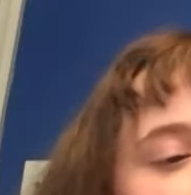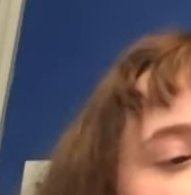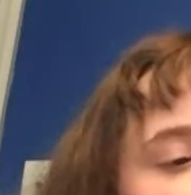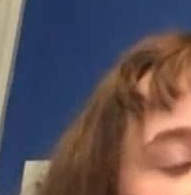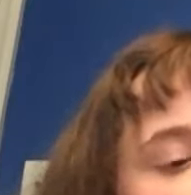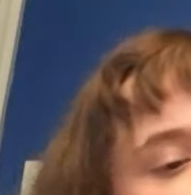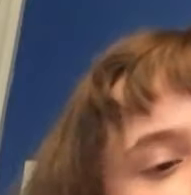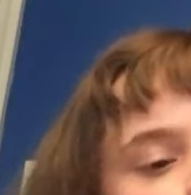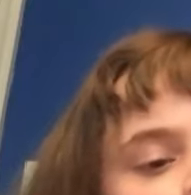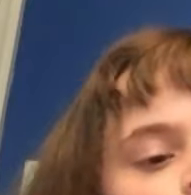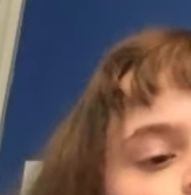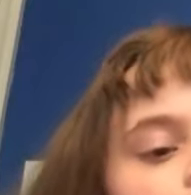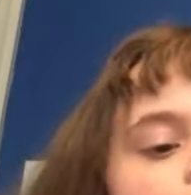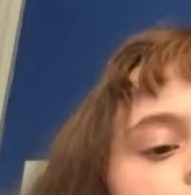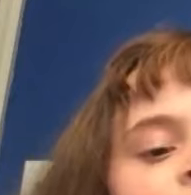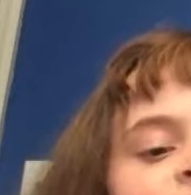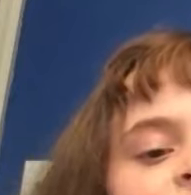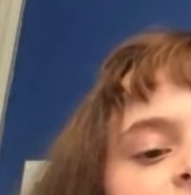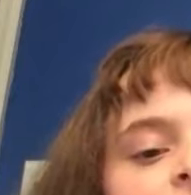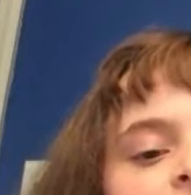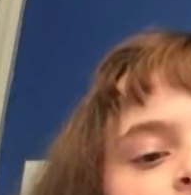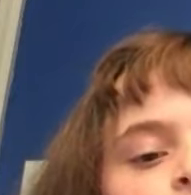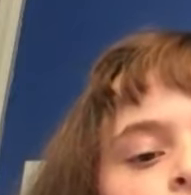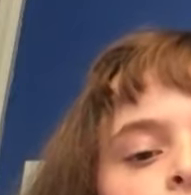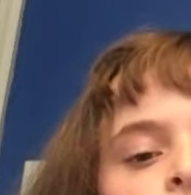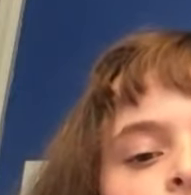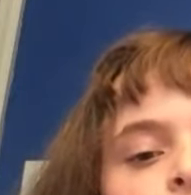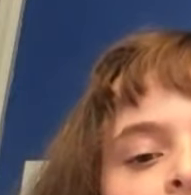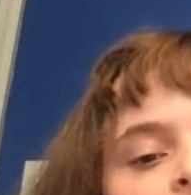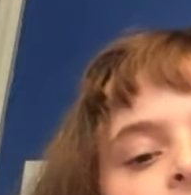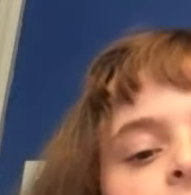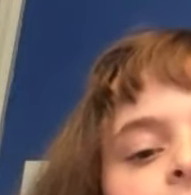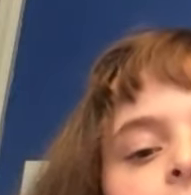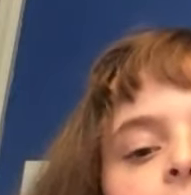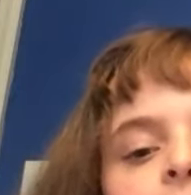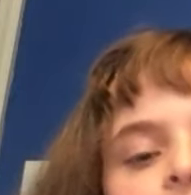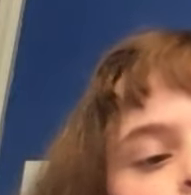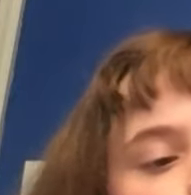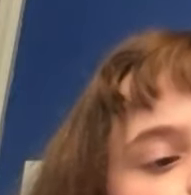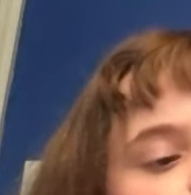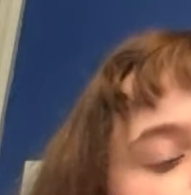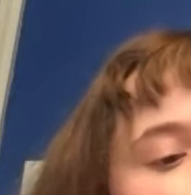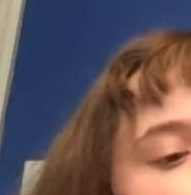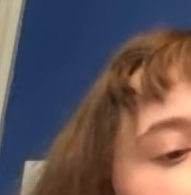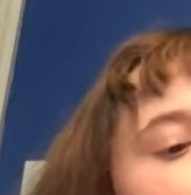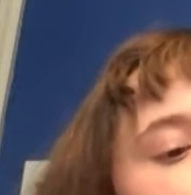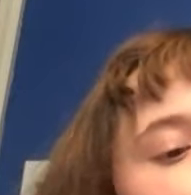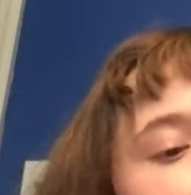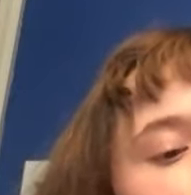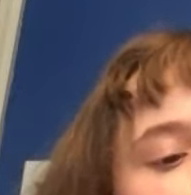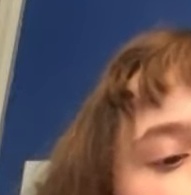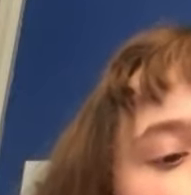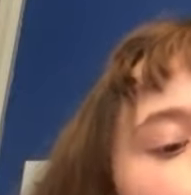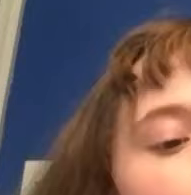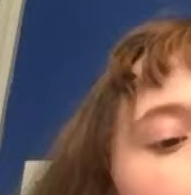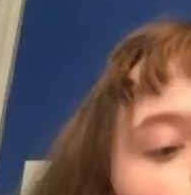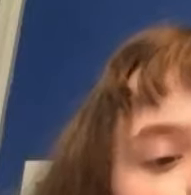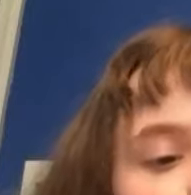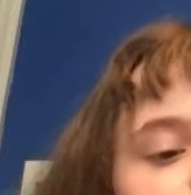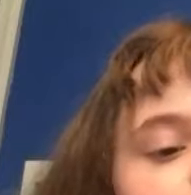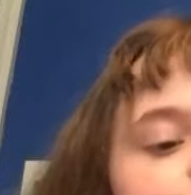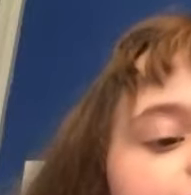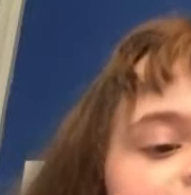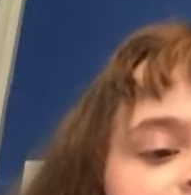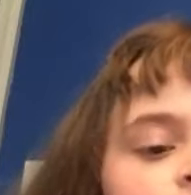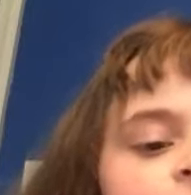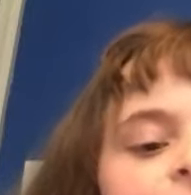Troy and he is 4 years old. My favorite animals are red pandas, seahorses, pandas in general,